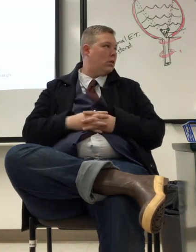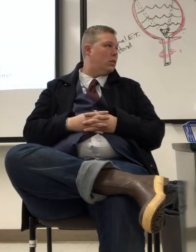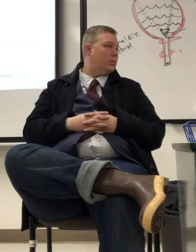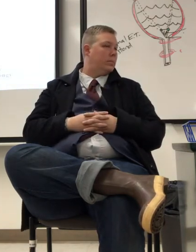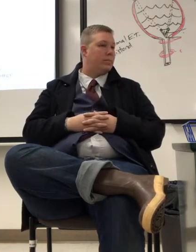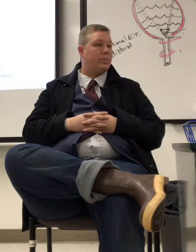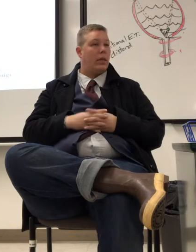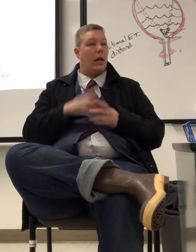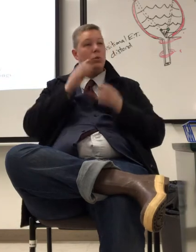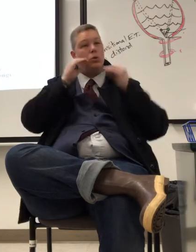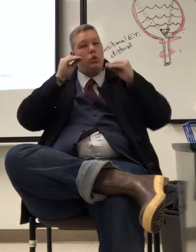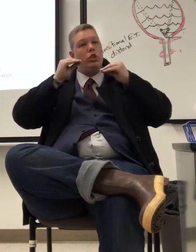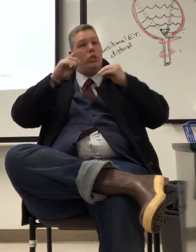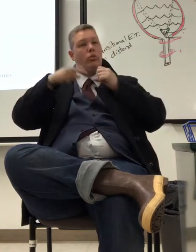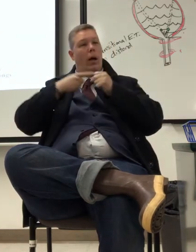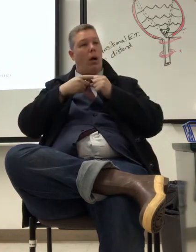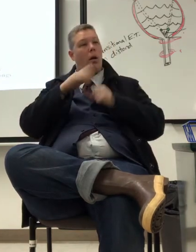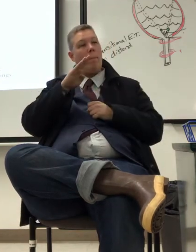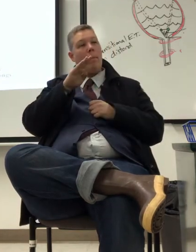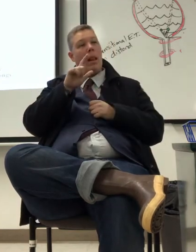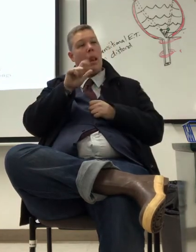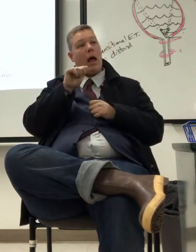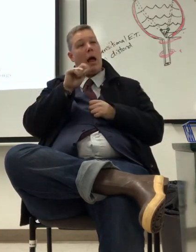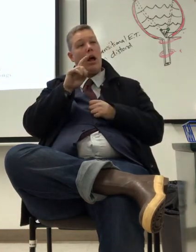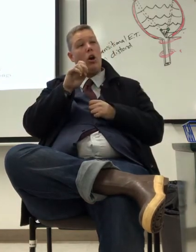the bladder reflexes.